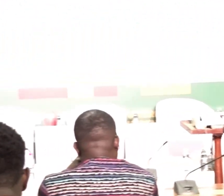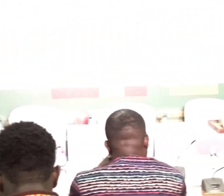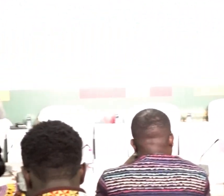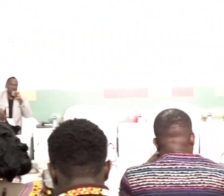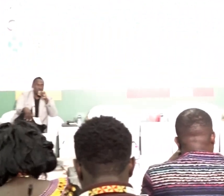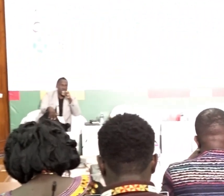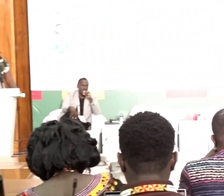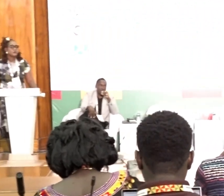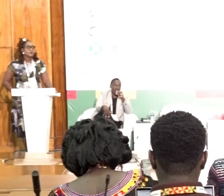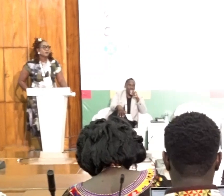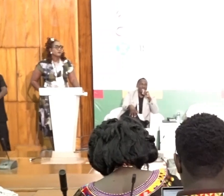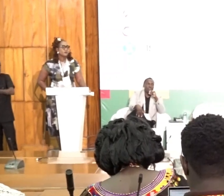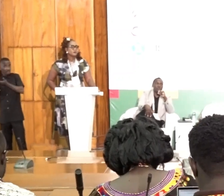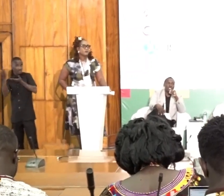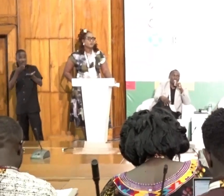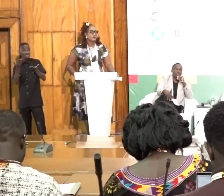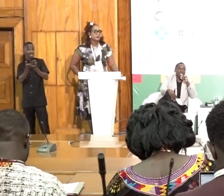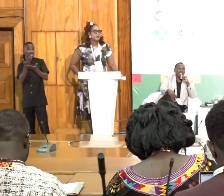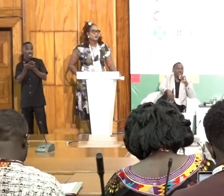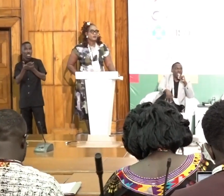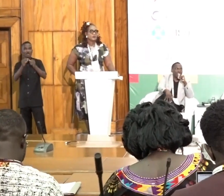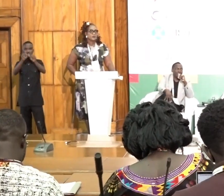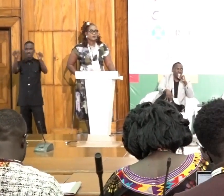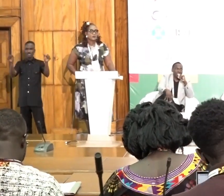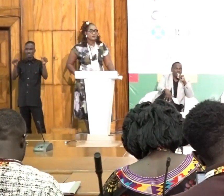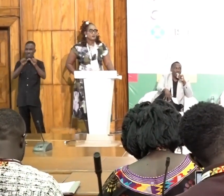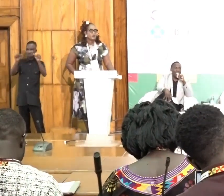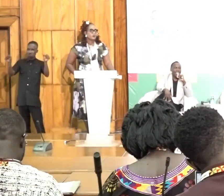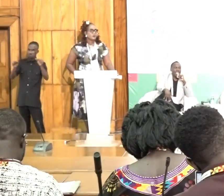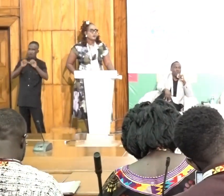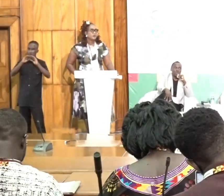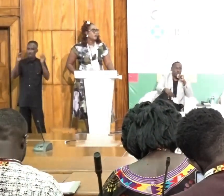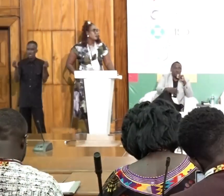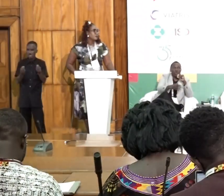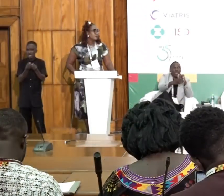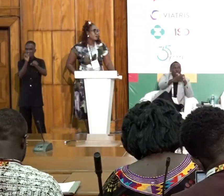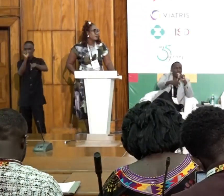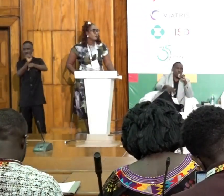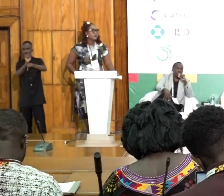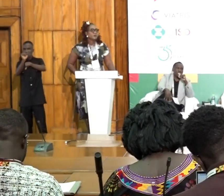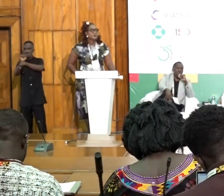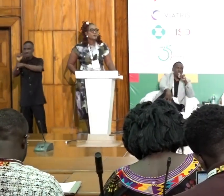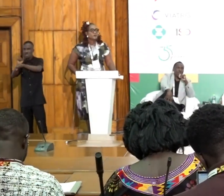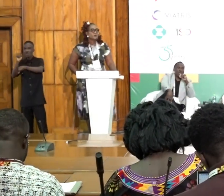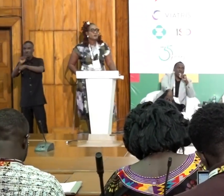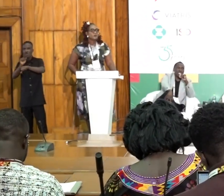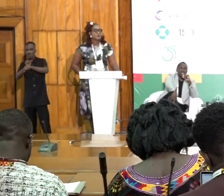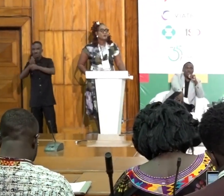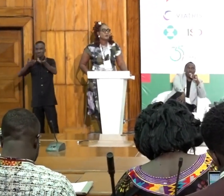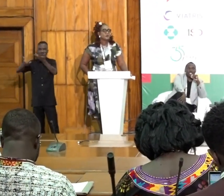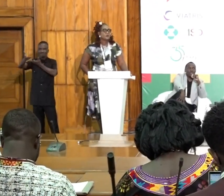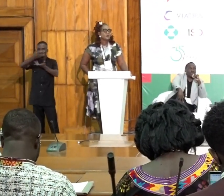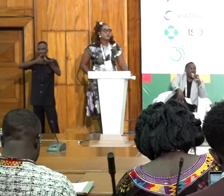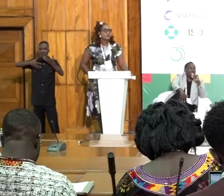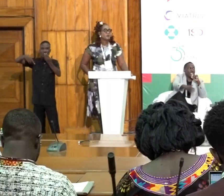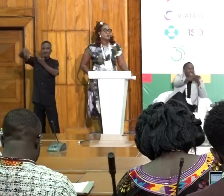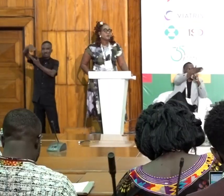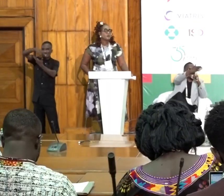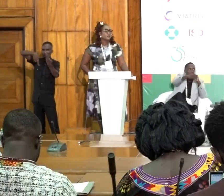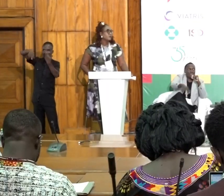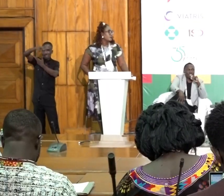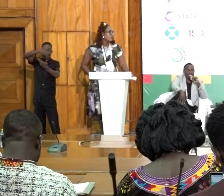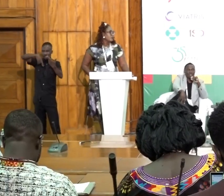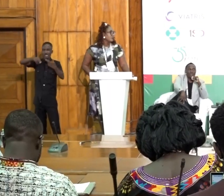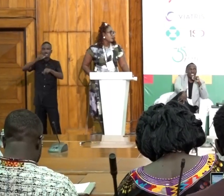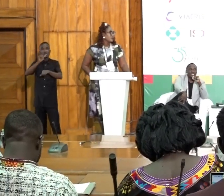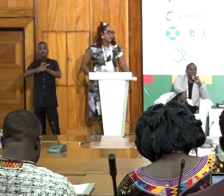was introduced, we have community-based organization who are working closely with our National AIDS Commission. I see